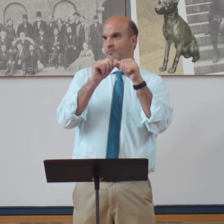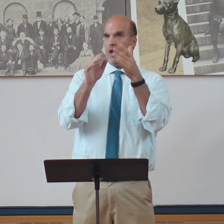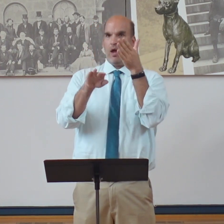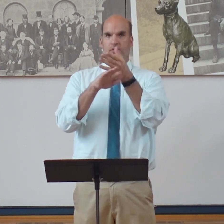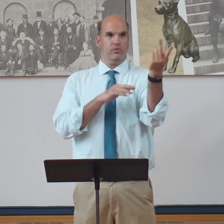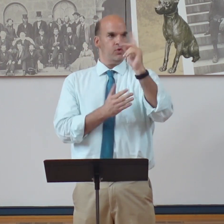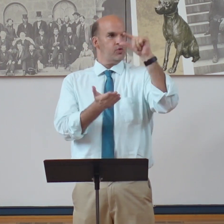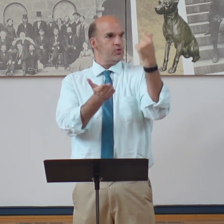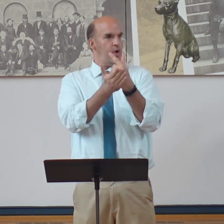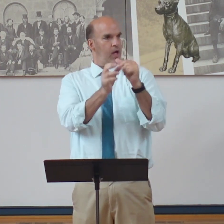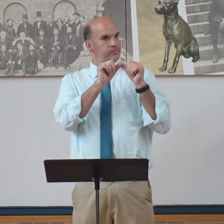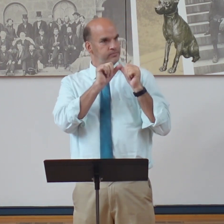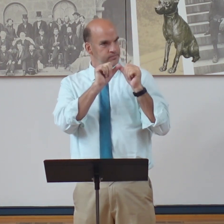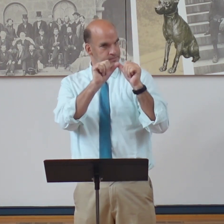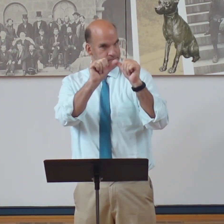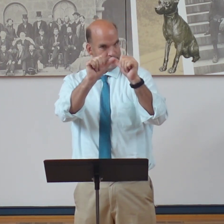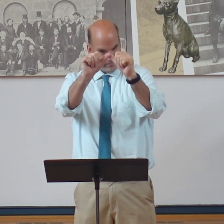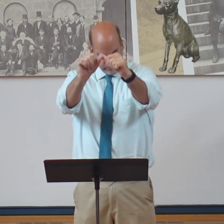And they had a lifelong friendship.